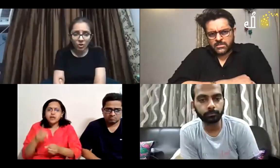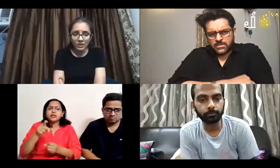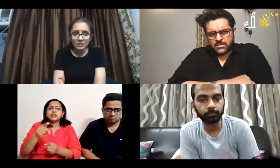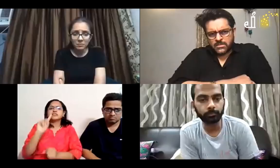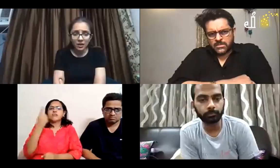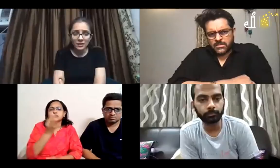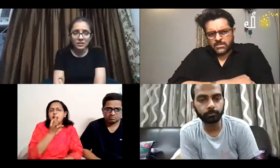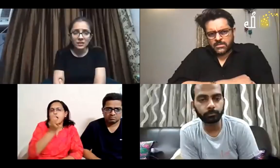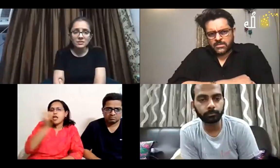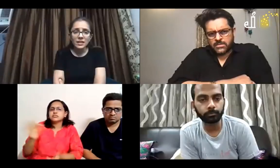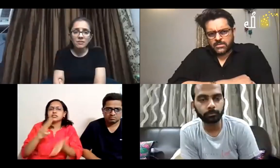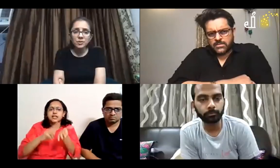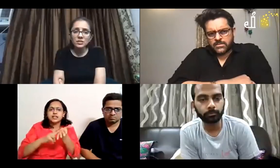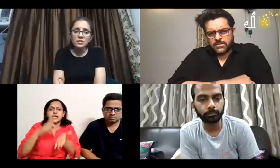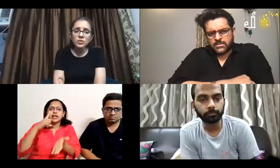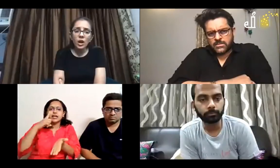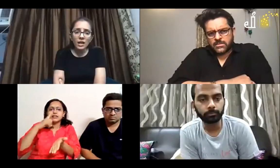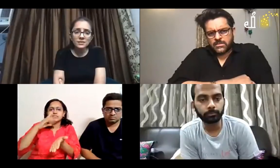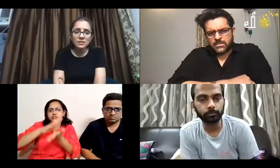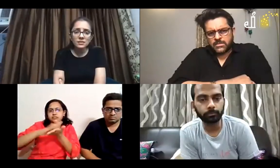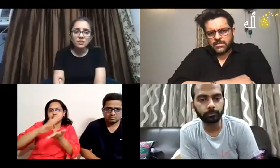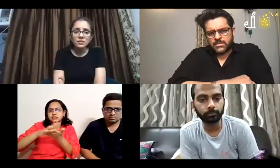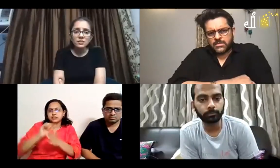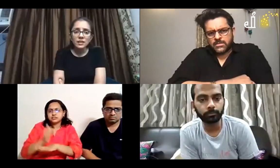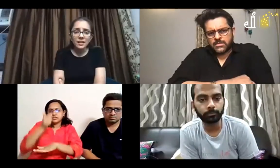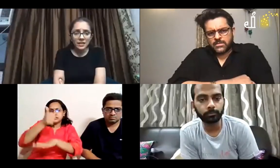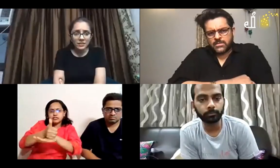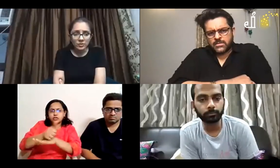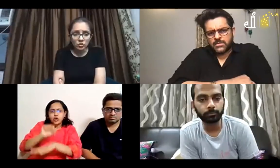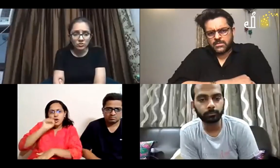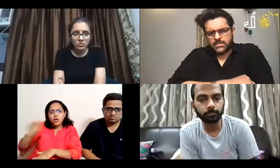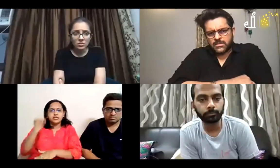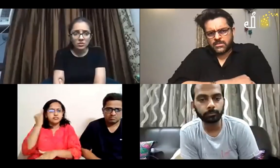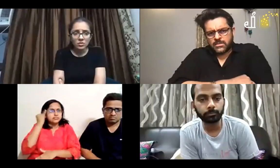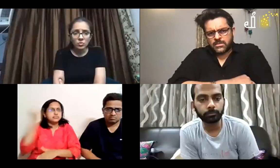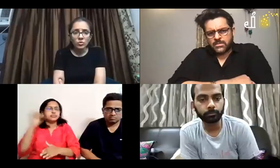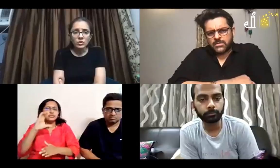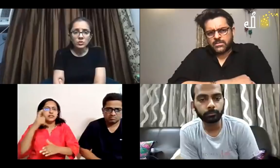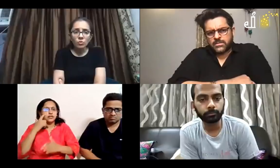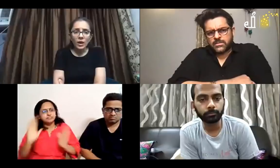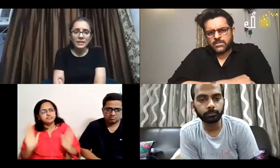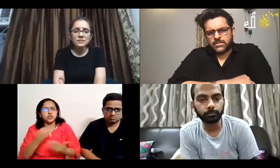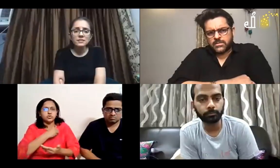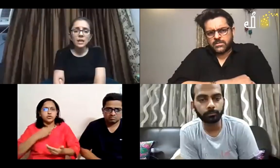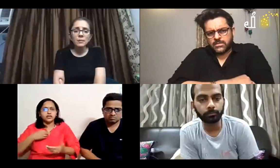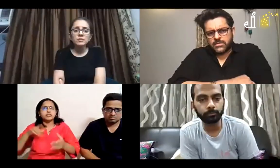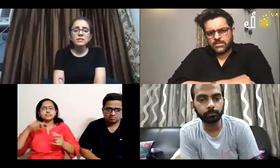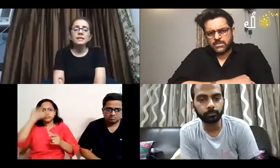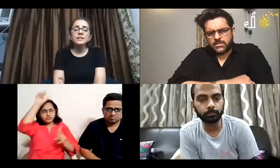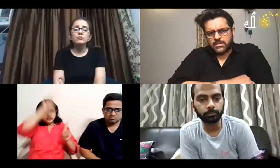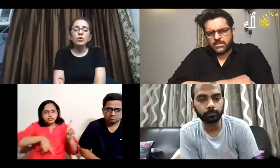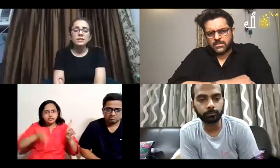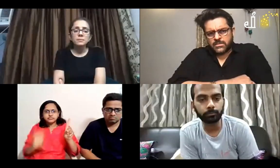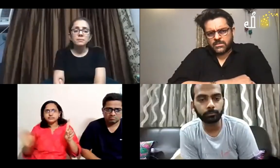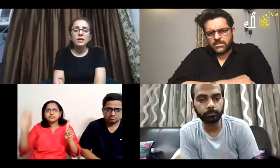want cochlear implant, then firstly you ask NIHH. Why did they come up with the